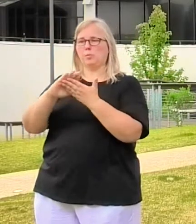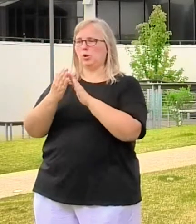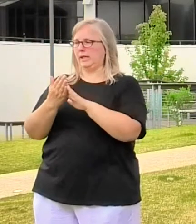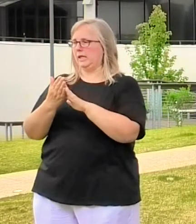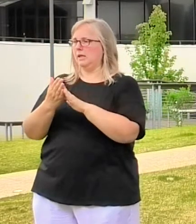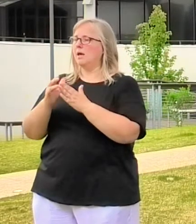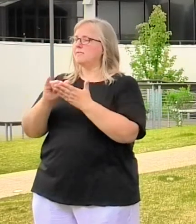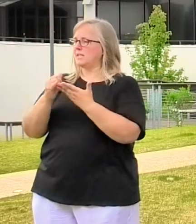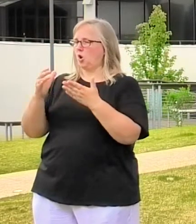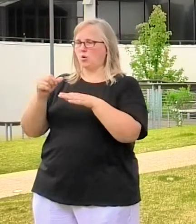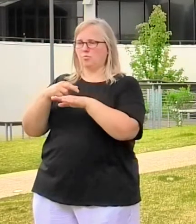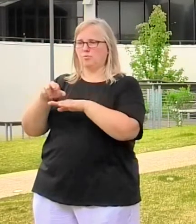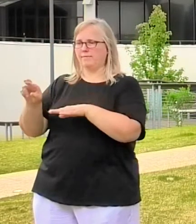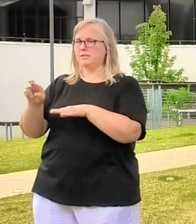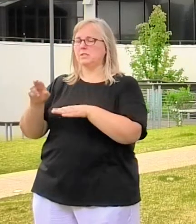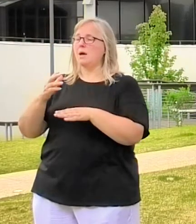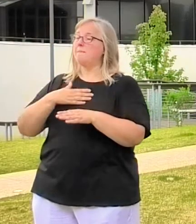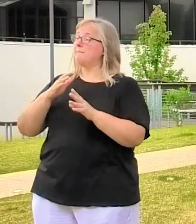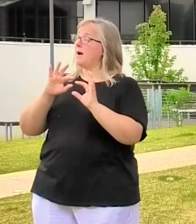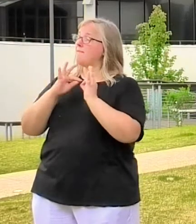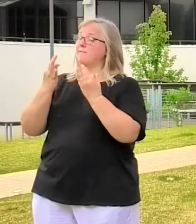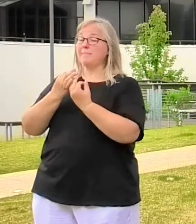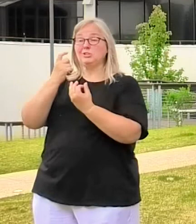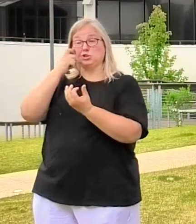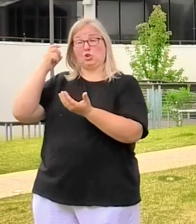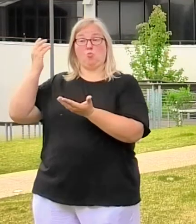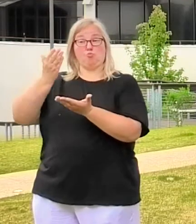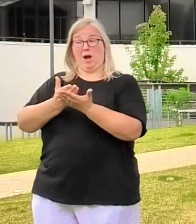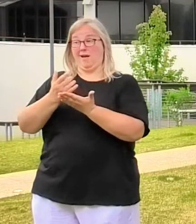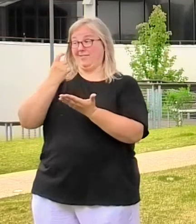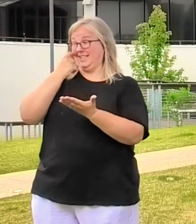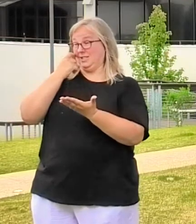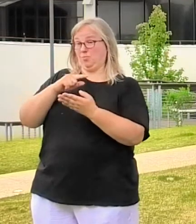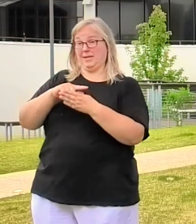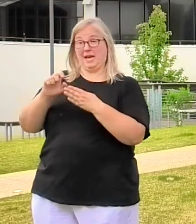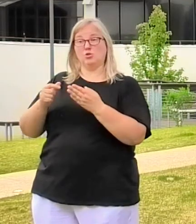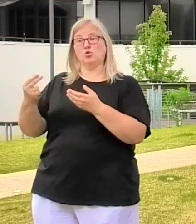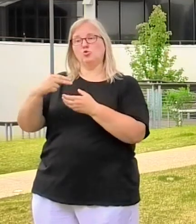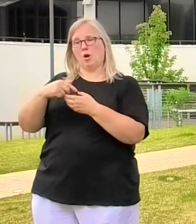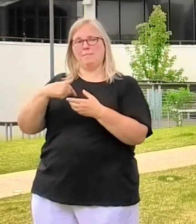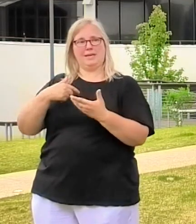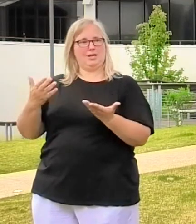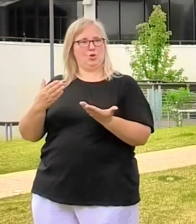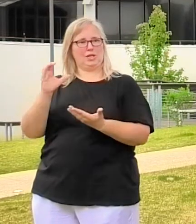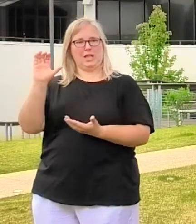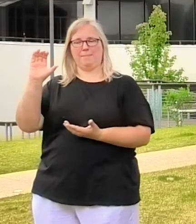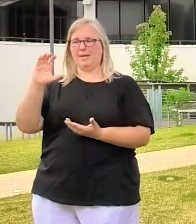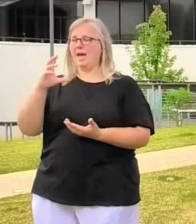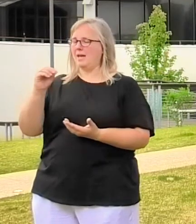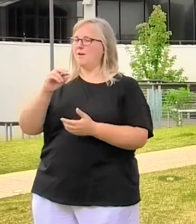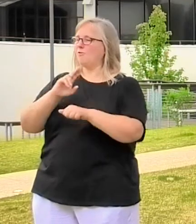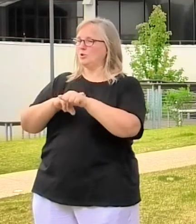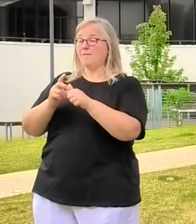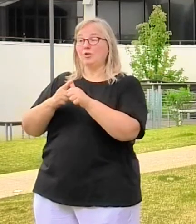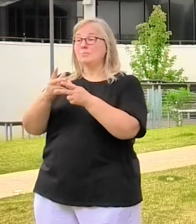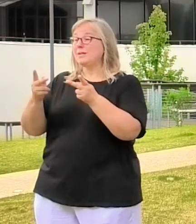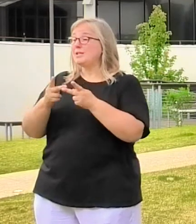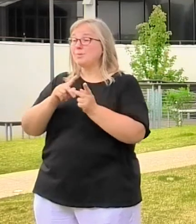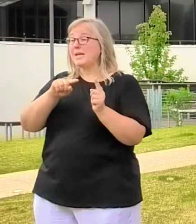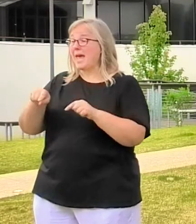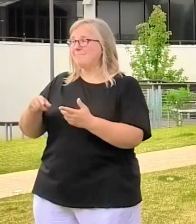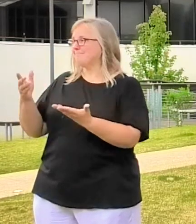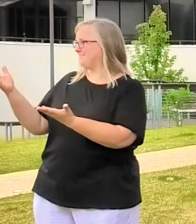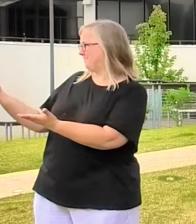already been referenced. My family just arrived this weekend to join me in Columbia, and of course the first place we came was